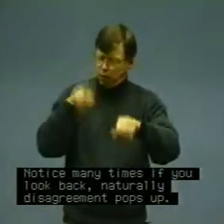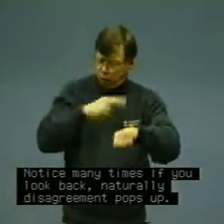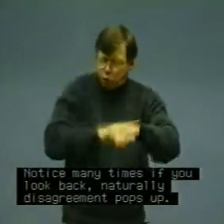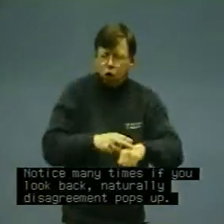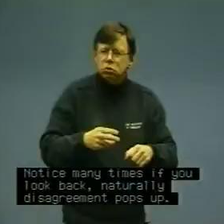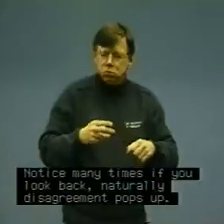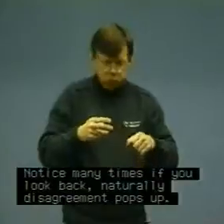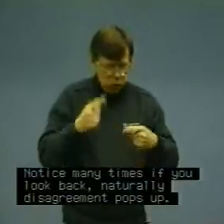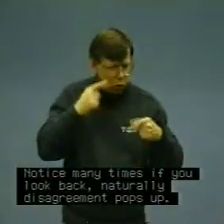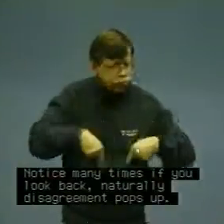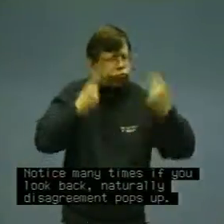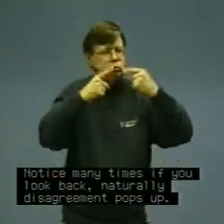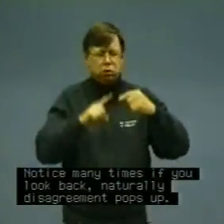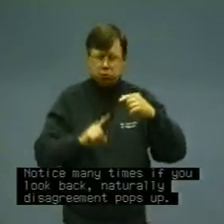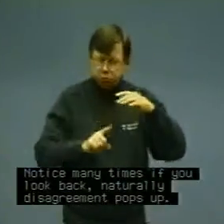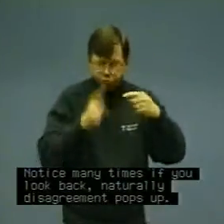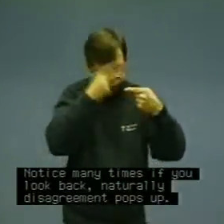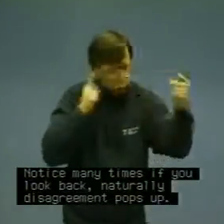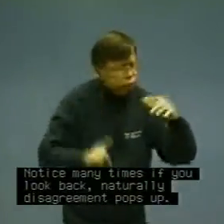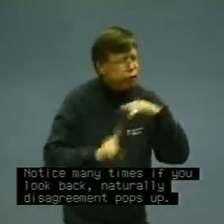back, naturally disagreement pops up.